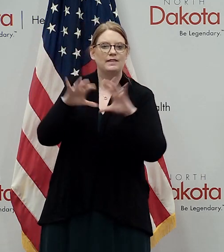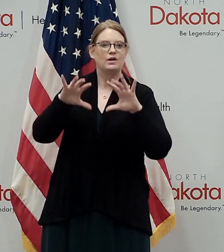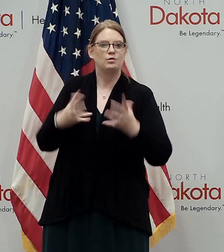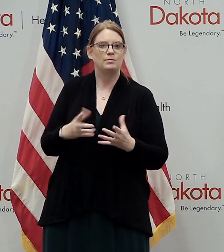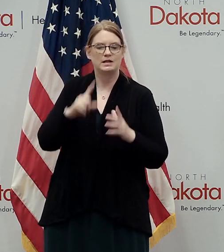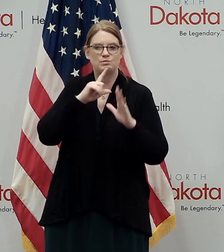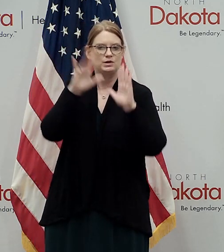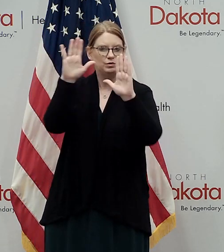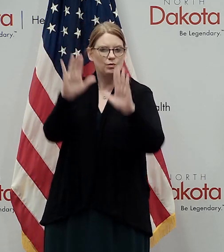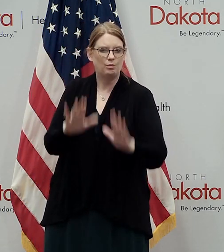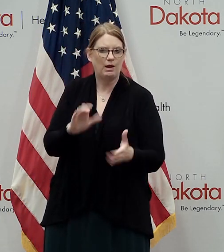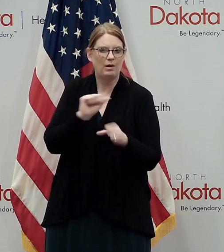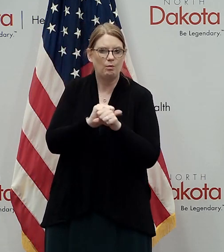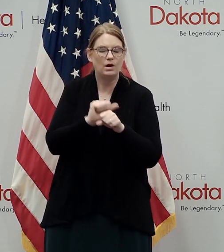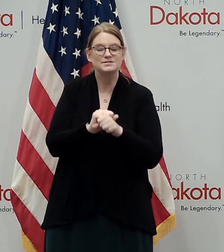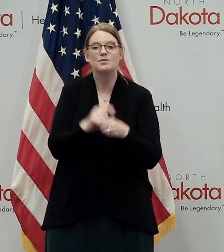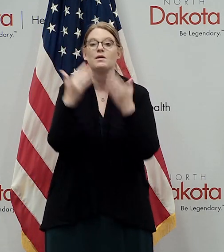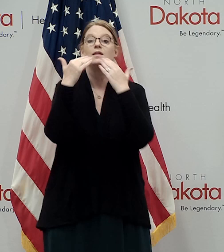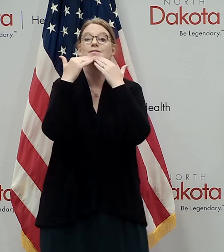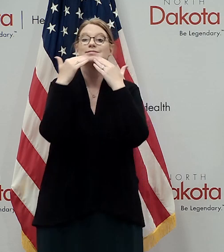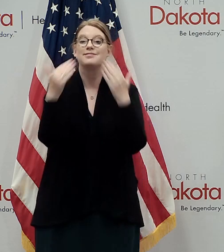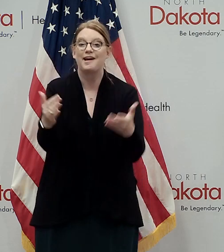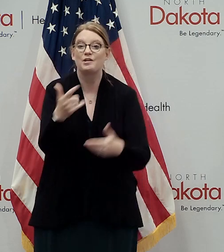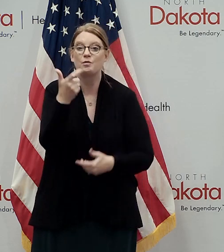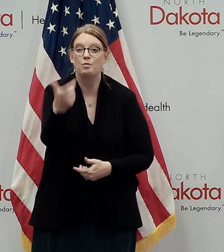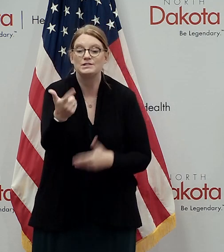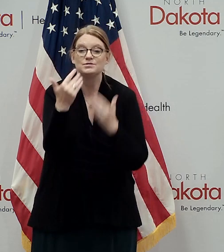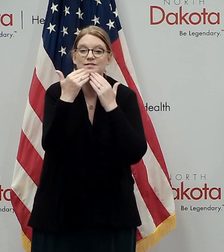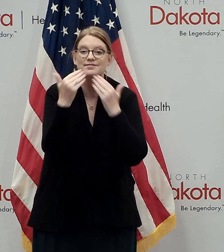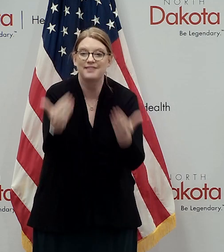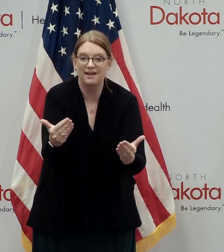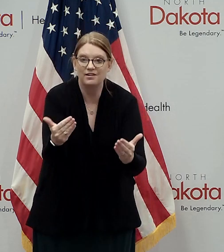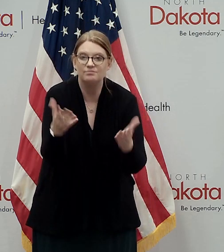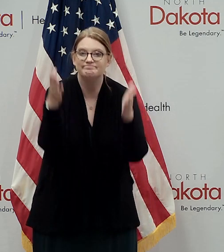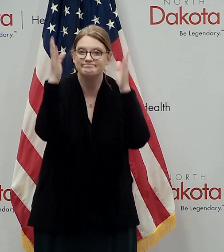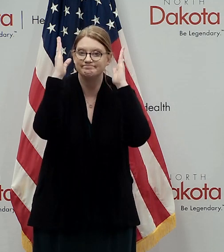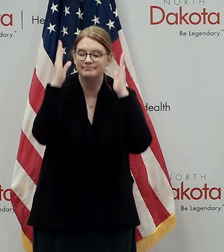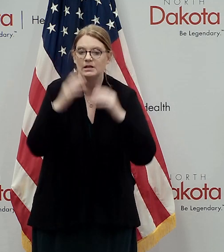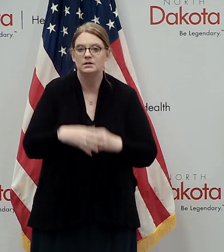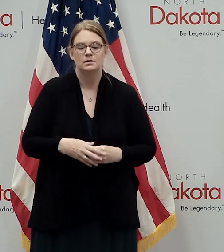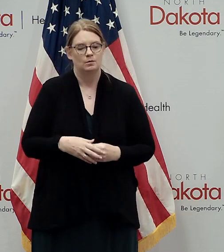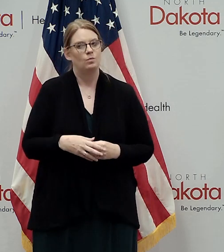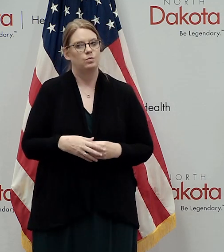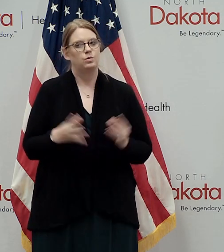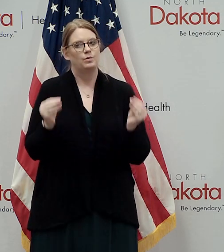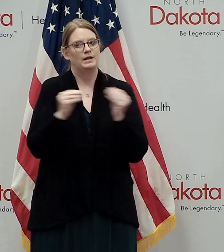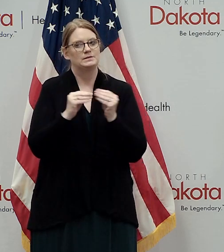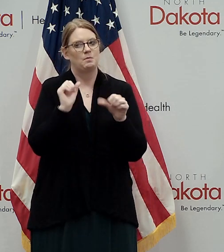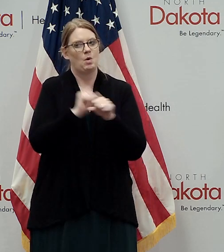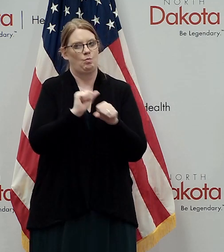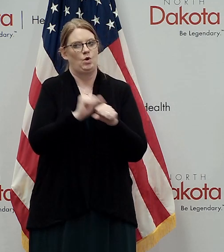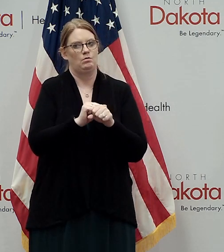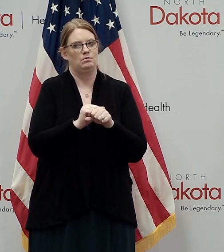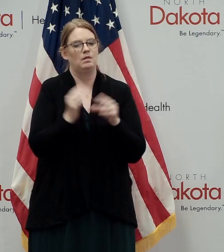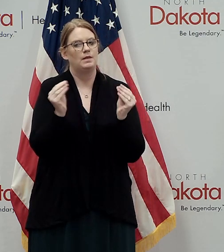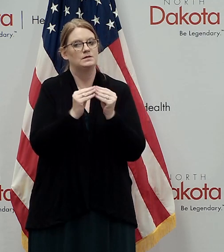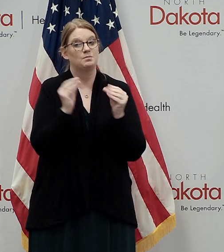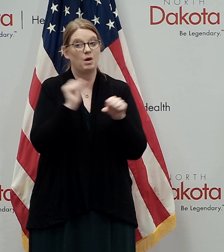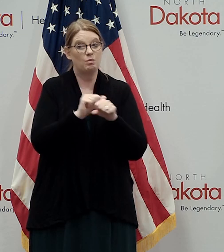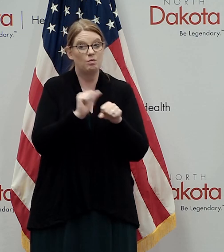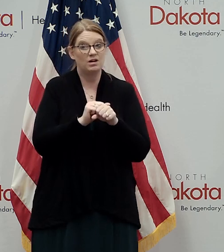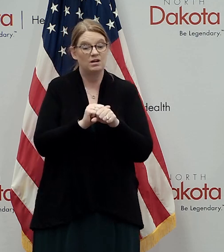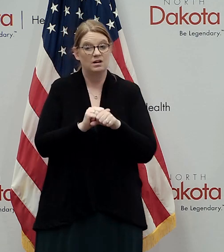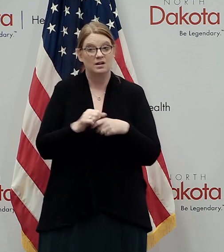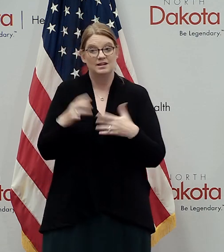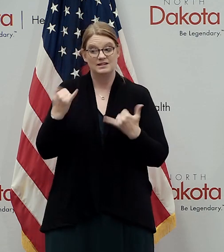So gratitude for you for tuning in and listening. We still have work to do, and it's not time for us to change course. We got to